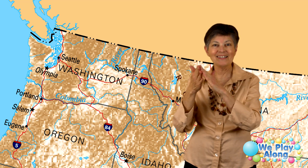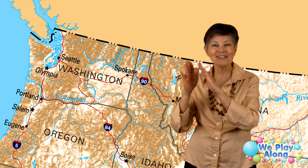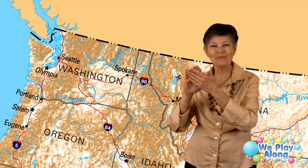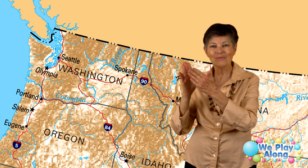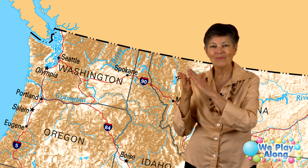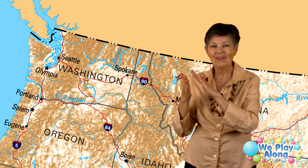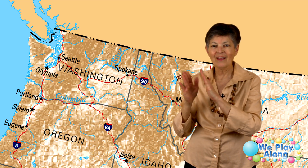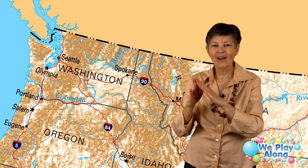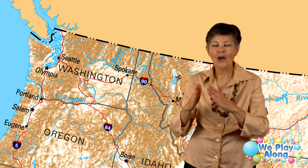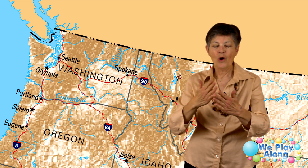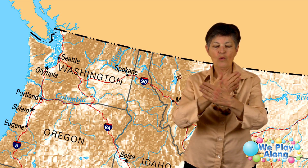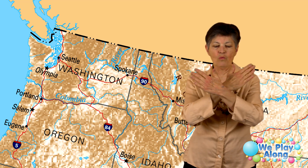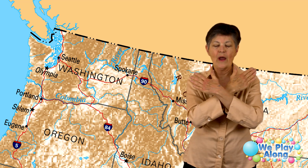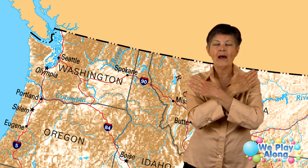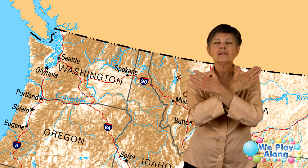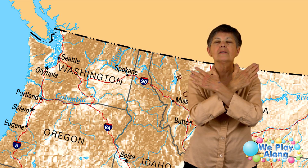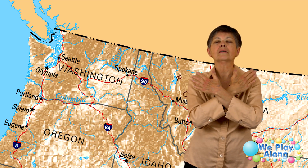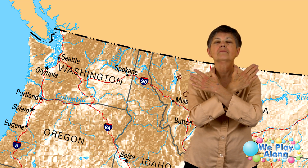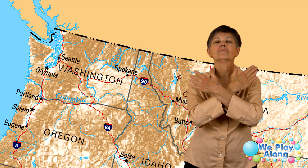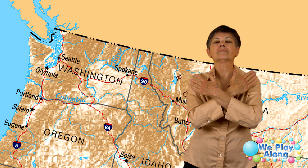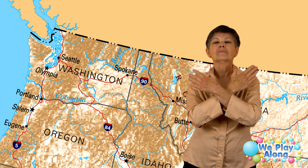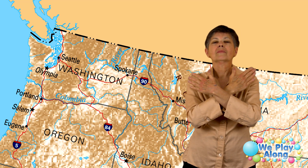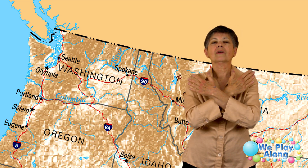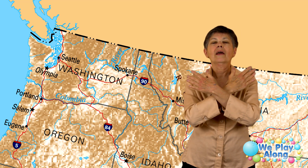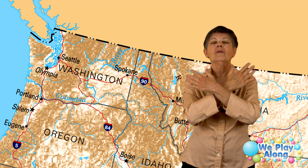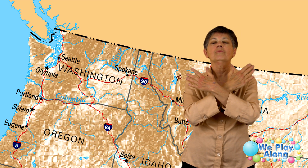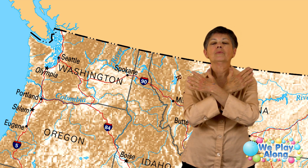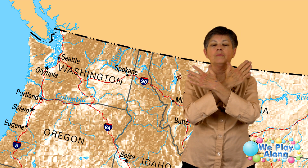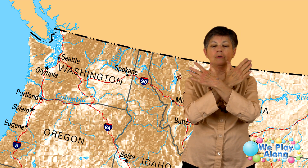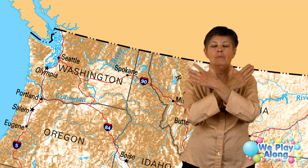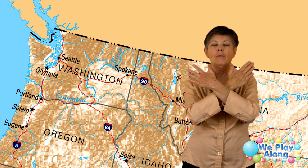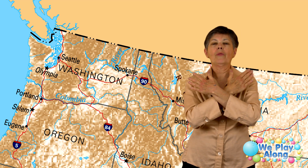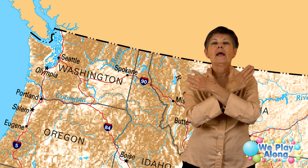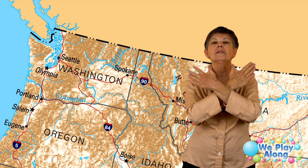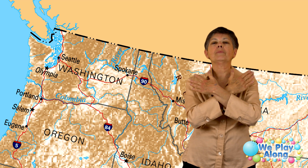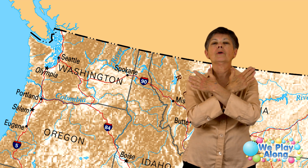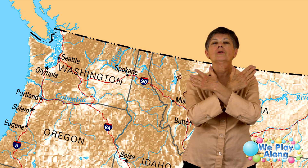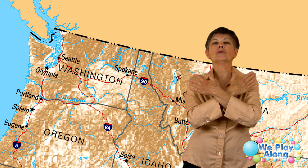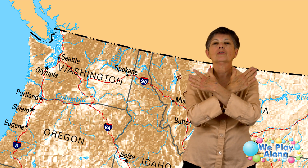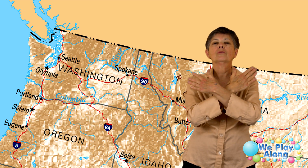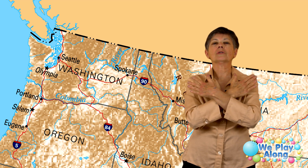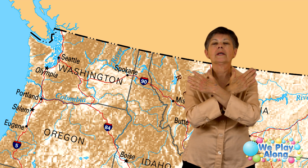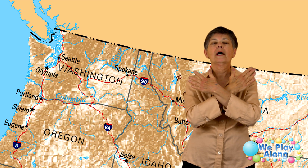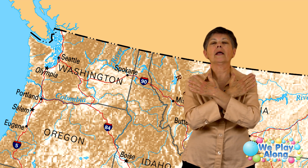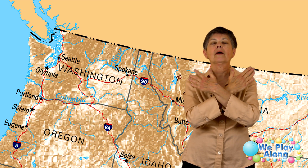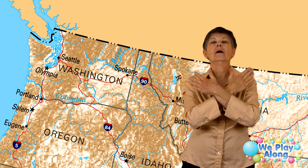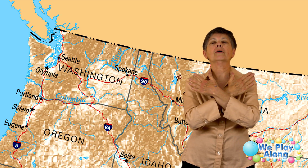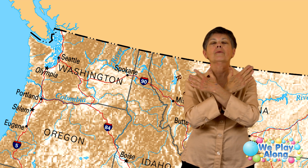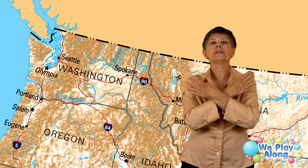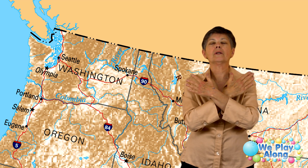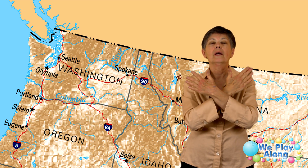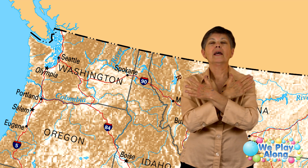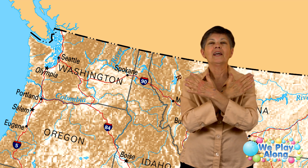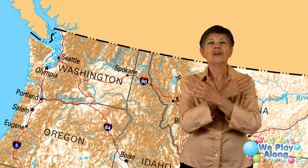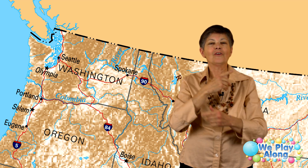cities. Rest. Okay, put both hands up here to your shoulders like that, like, oh, you're resting. Here in